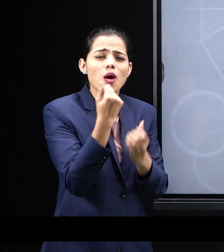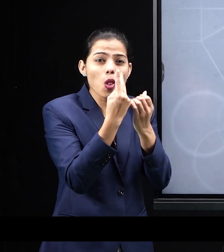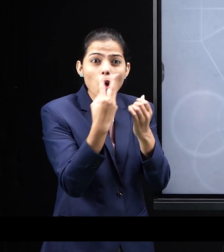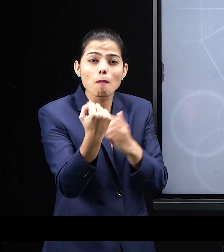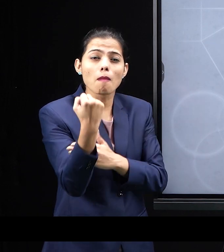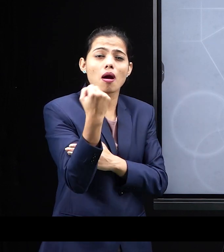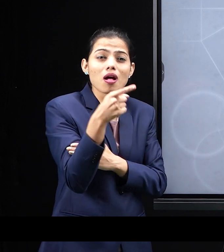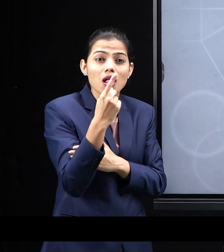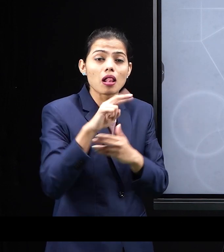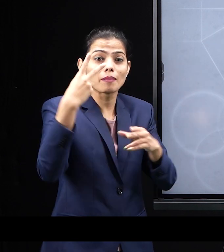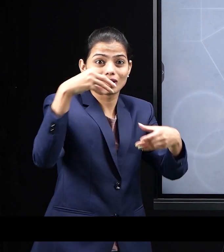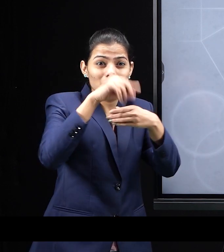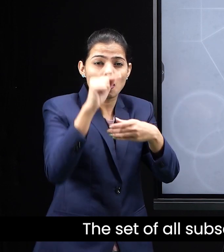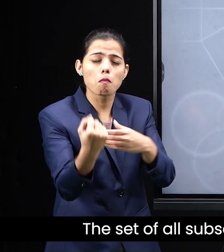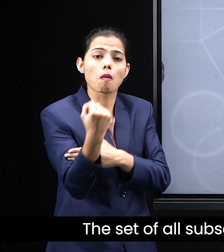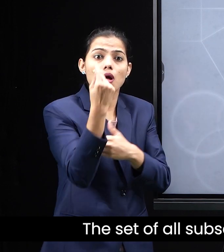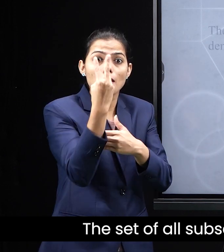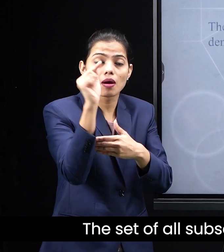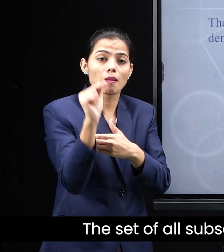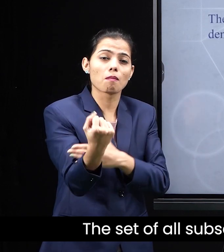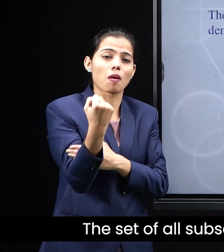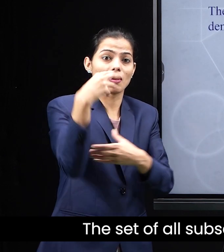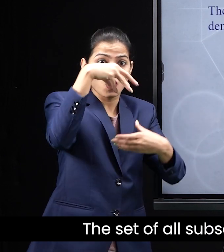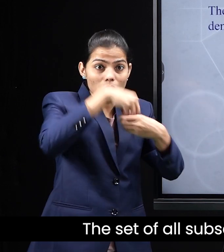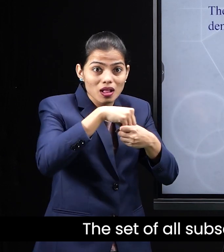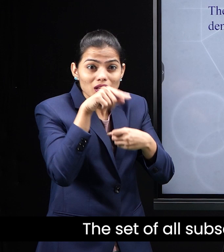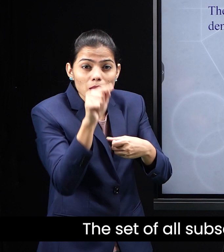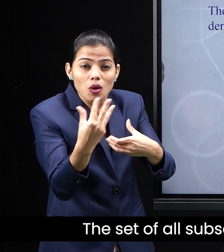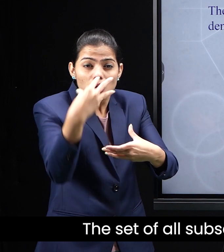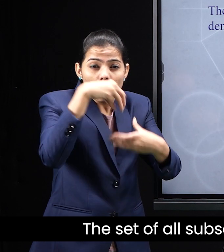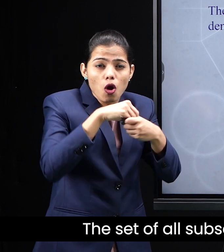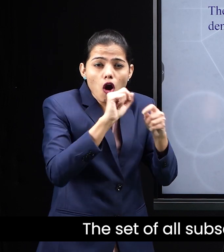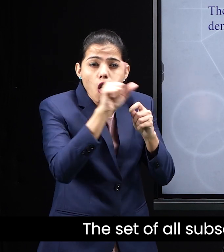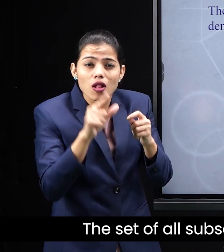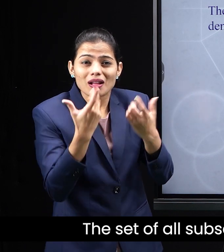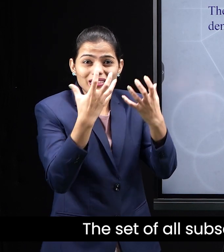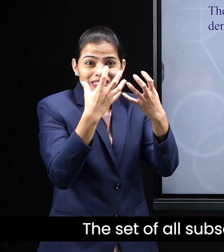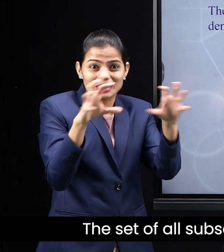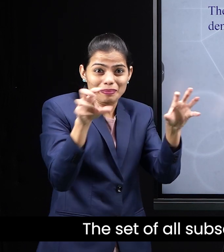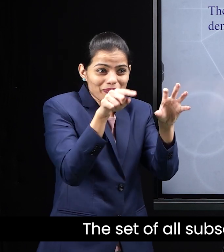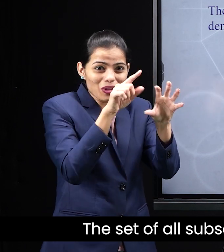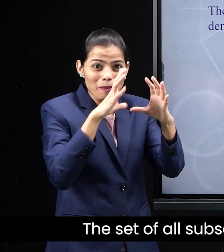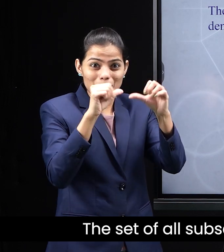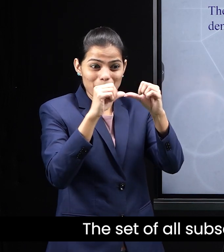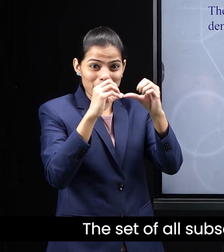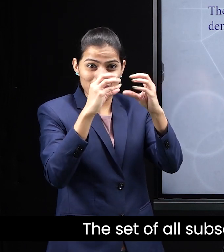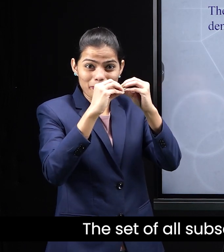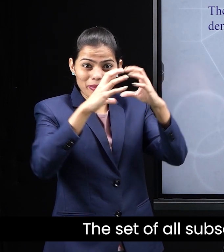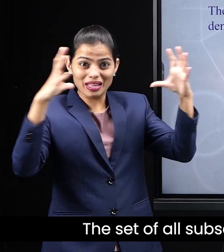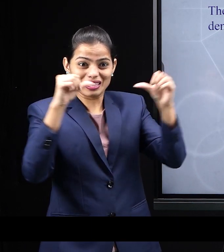Power set. The set of all subsets of set A is called the power set of A.